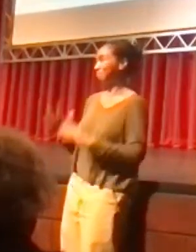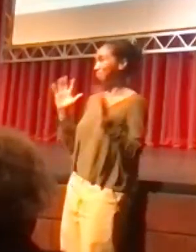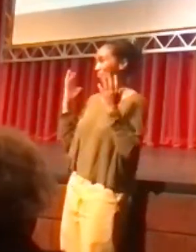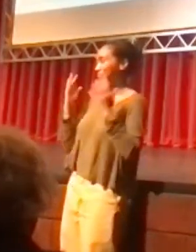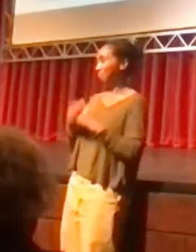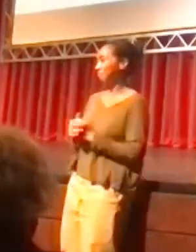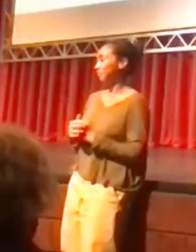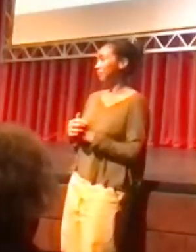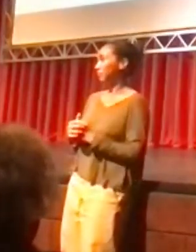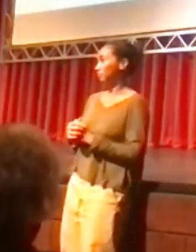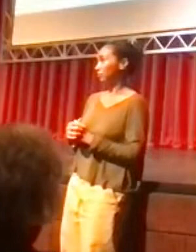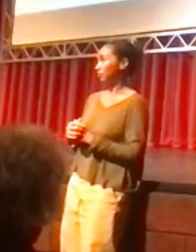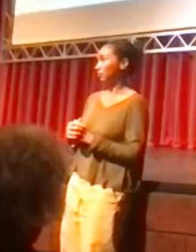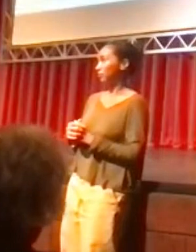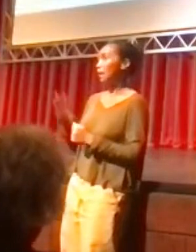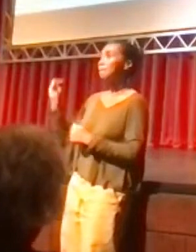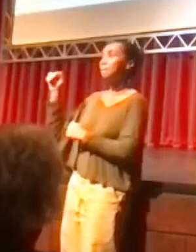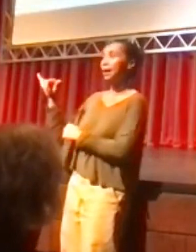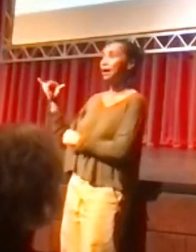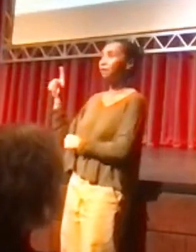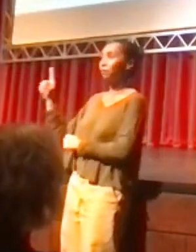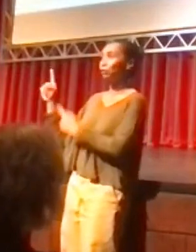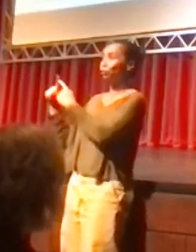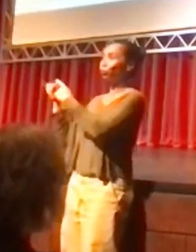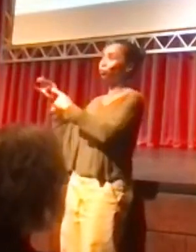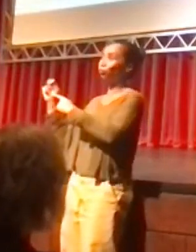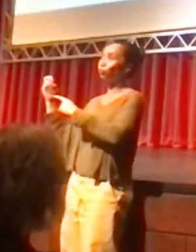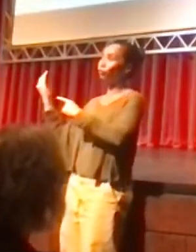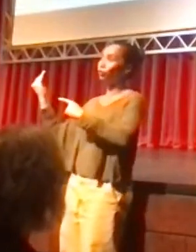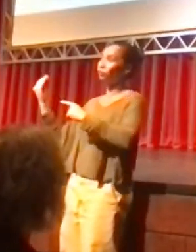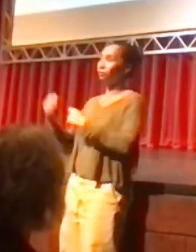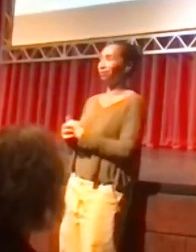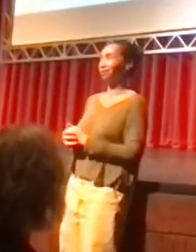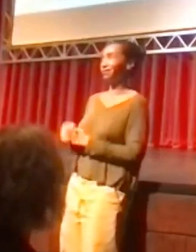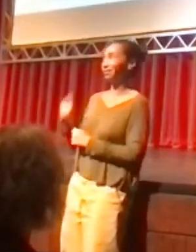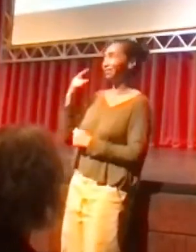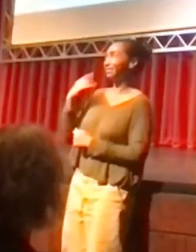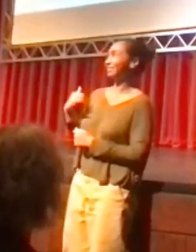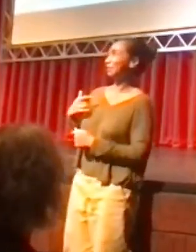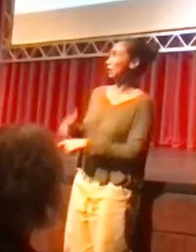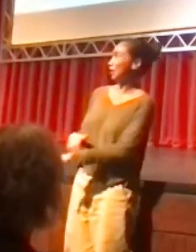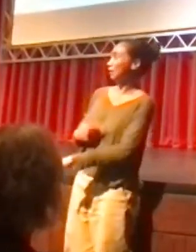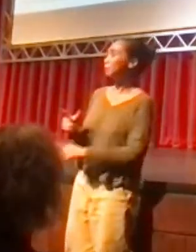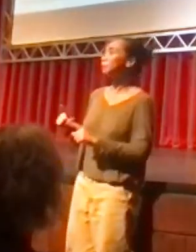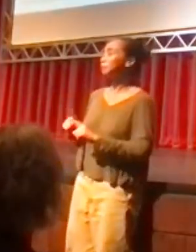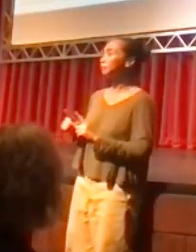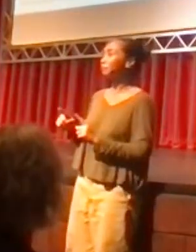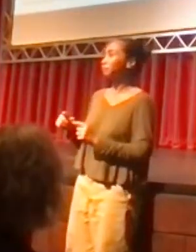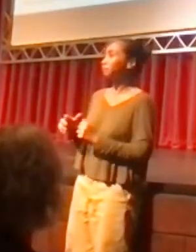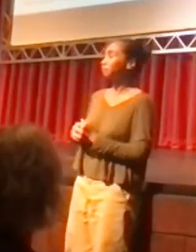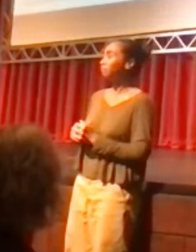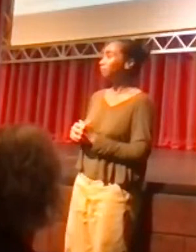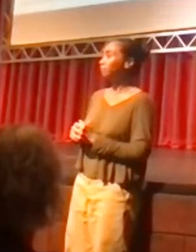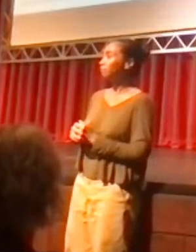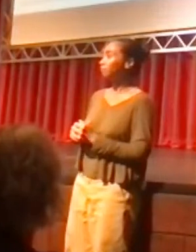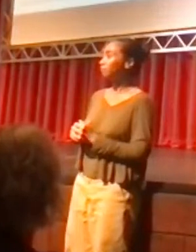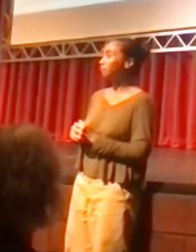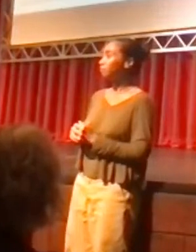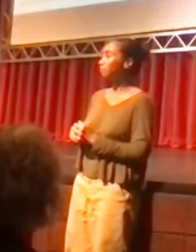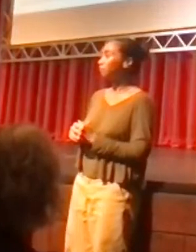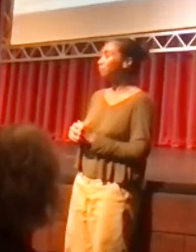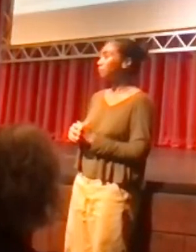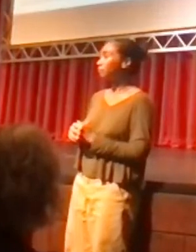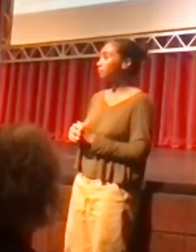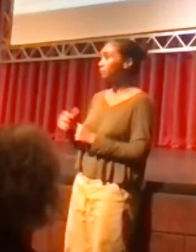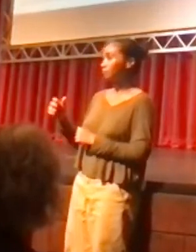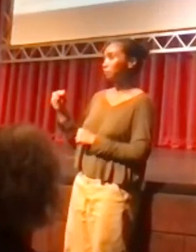2025. We are on from May 1st to June 14th. That's a mad business, right? In Te Whangarui Atara, and I'll repeat it,